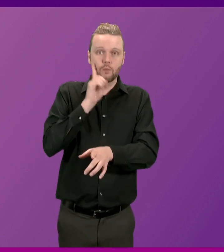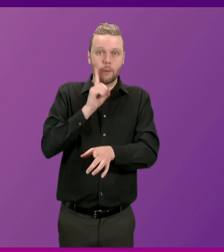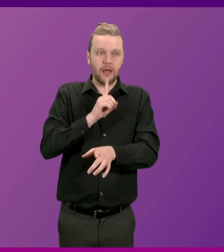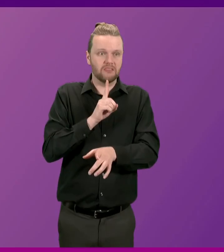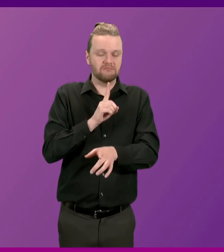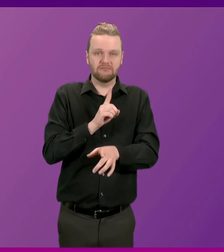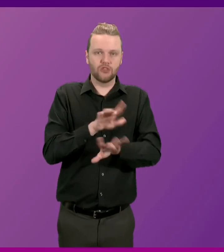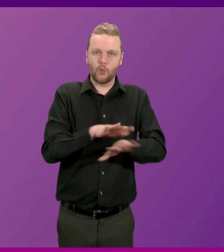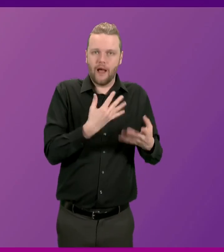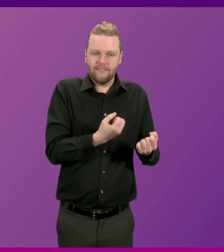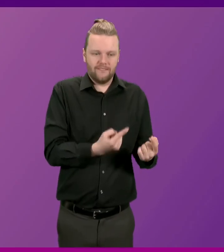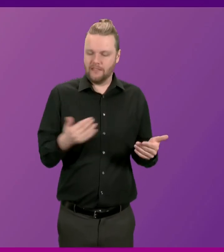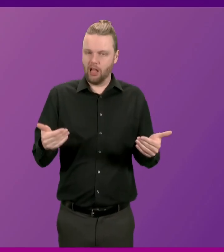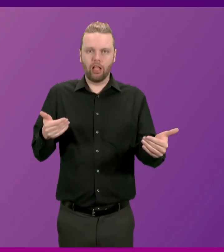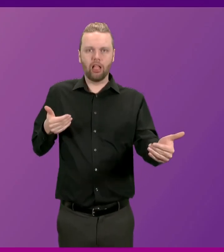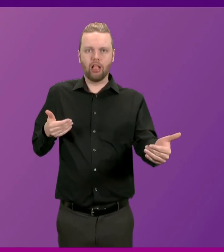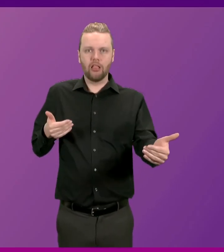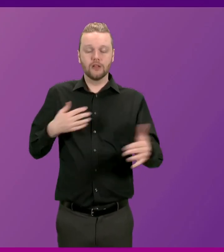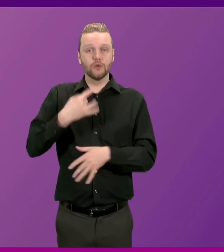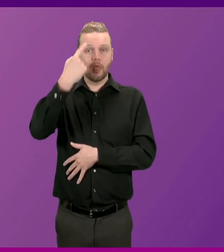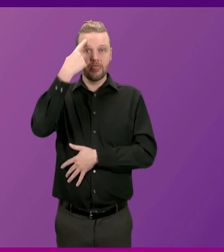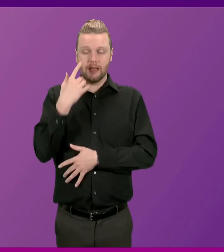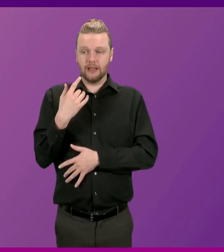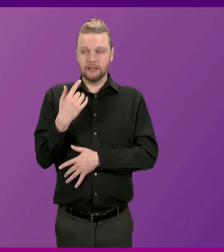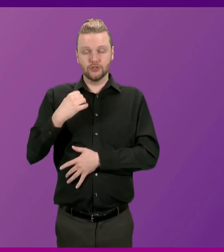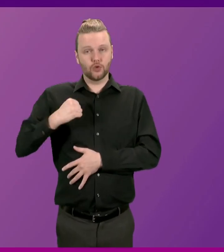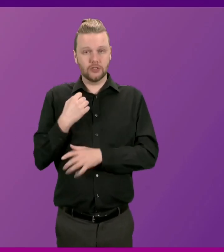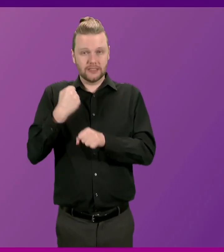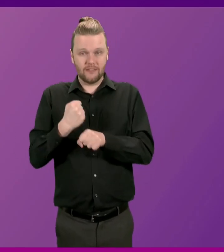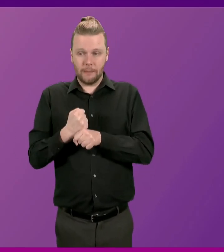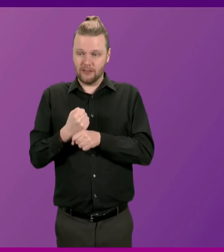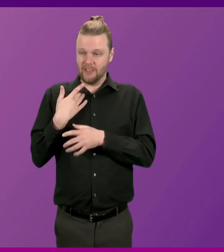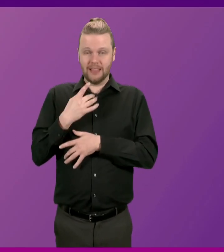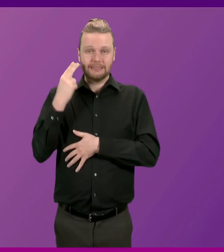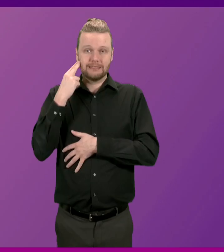face. So do you believe the Scottish Government is failing deaf women?